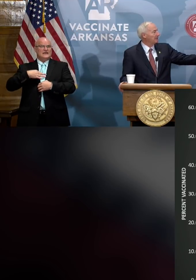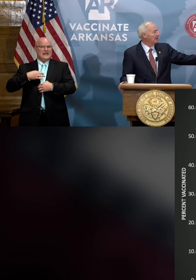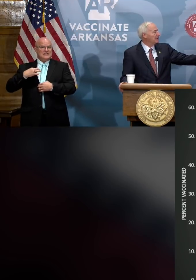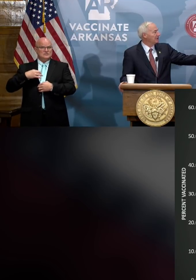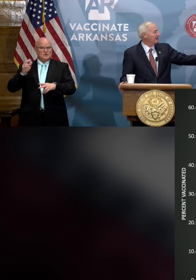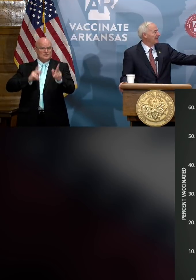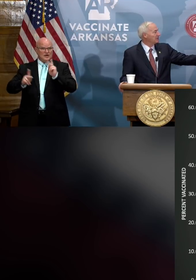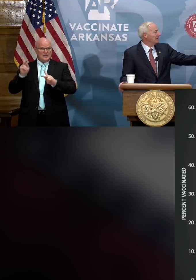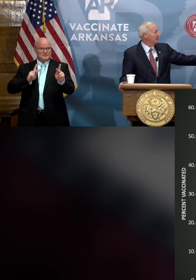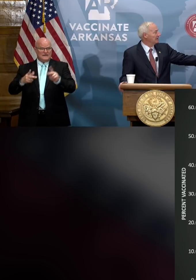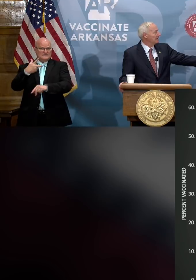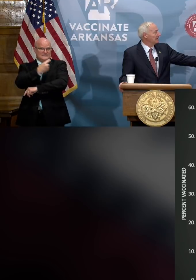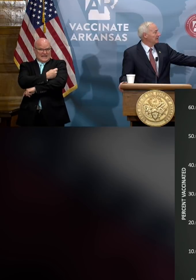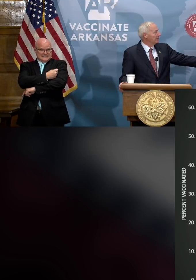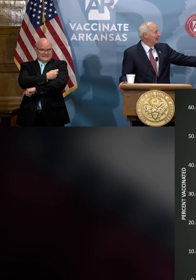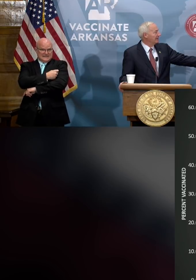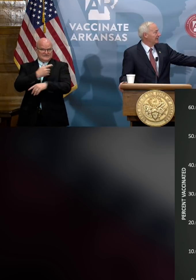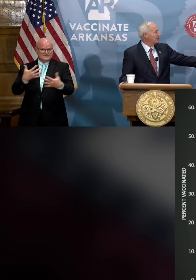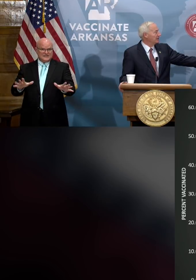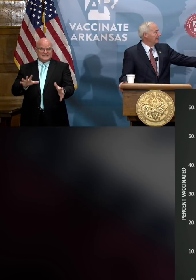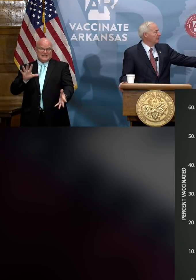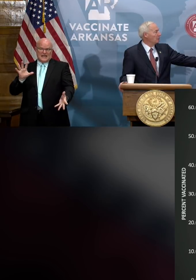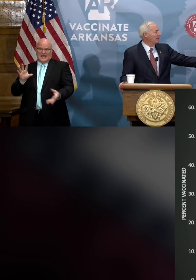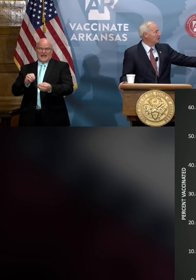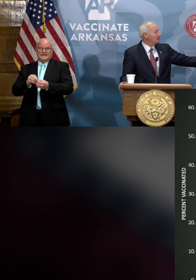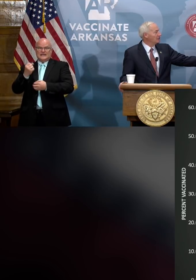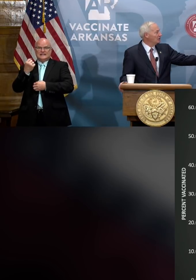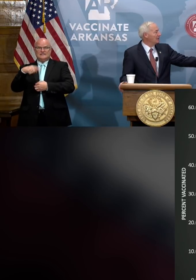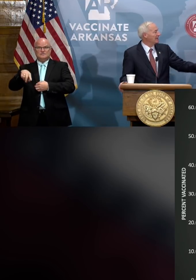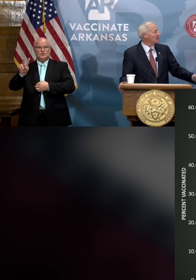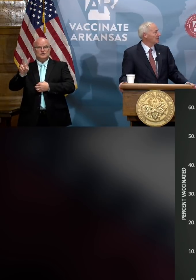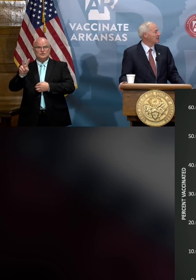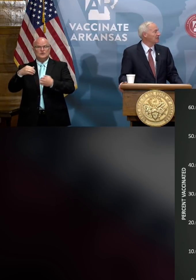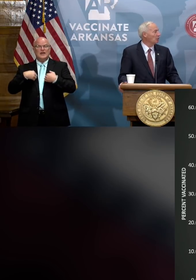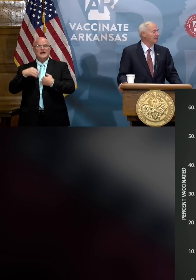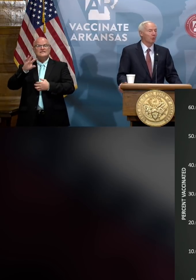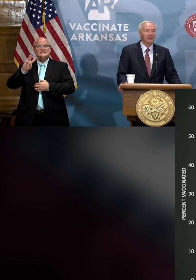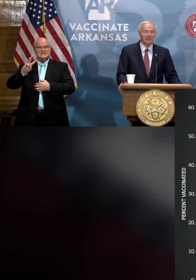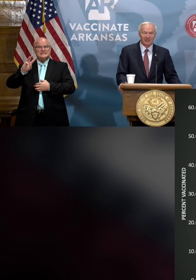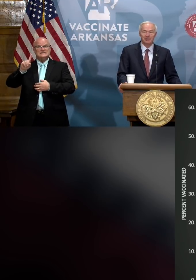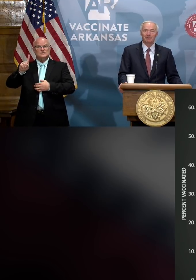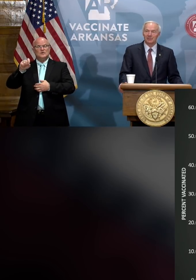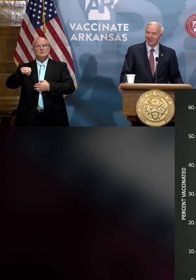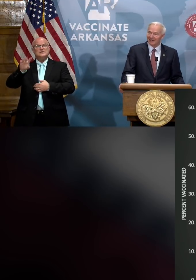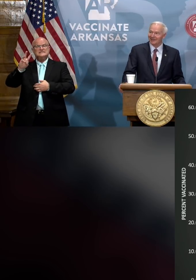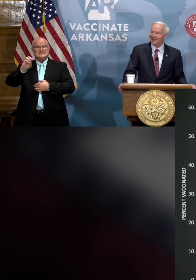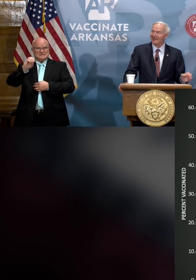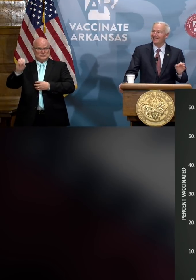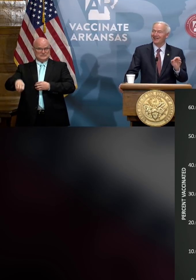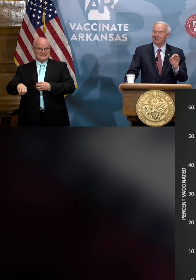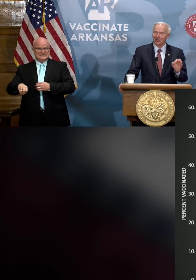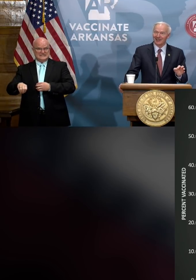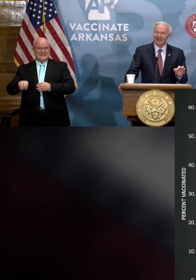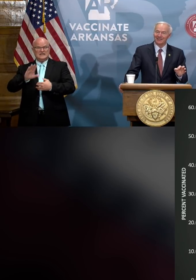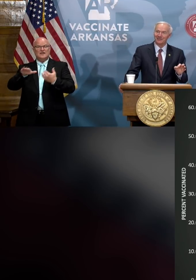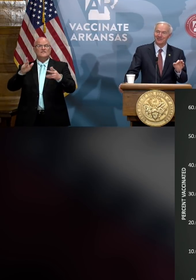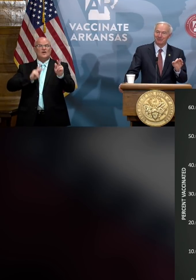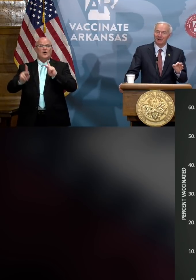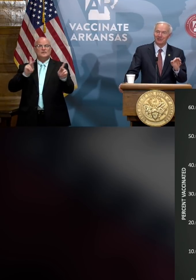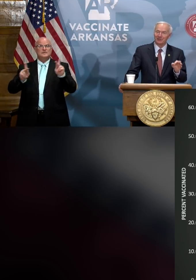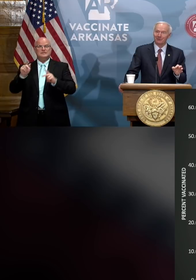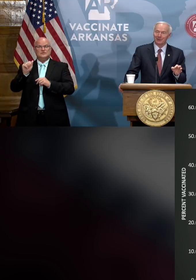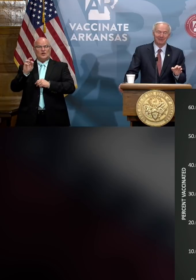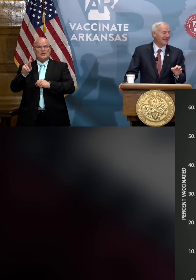eligible population vaccinated. You add that to the 11.2, so you got 61.6% of our